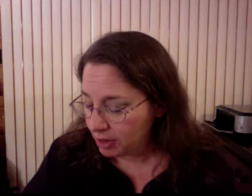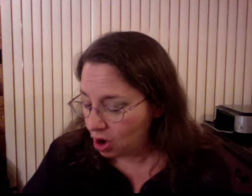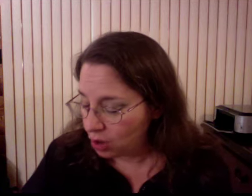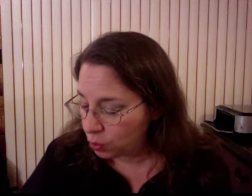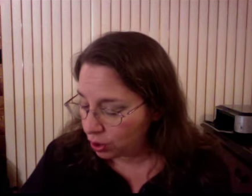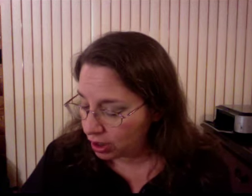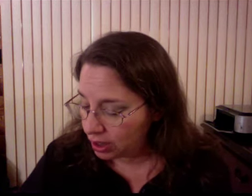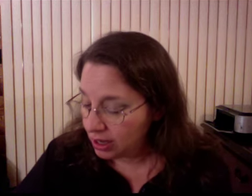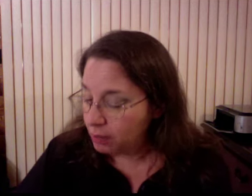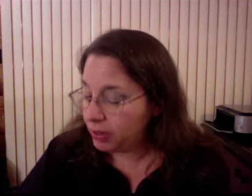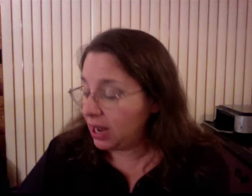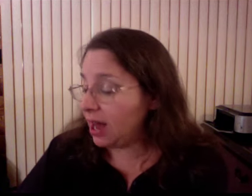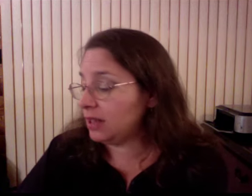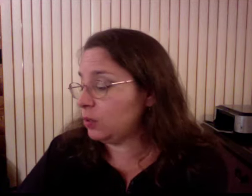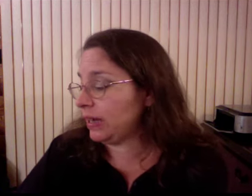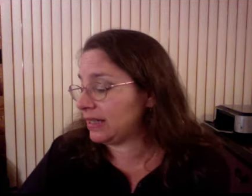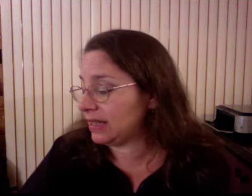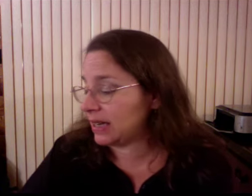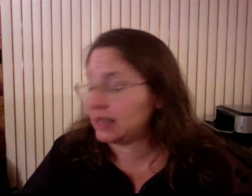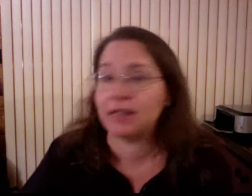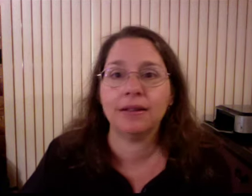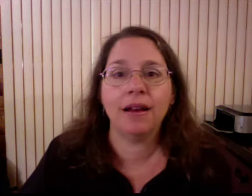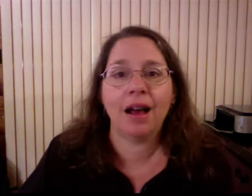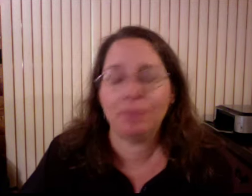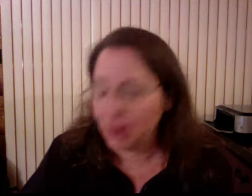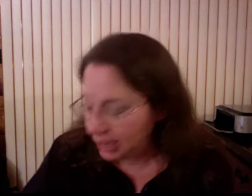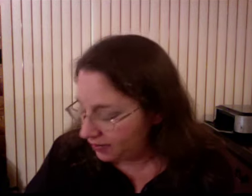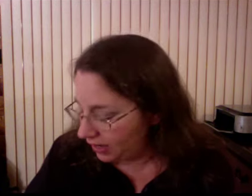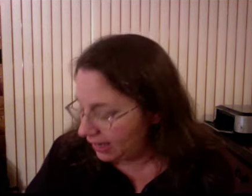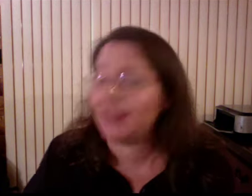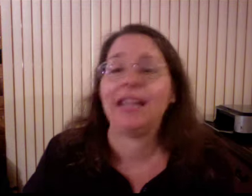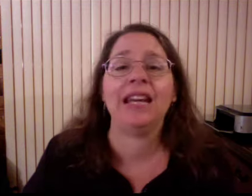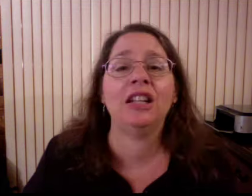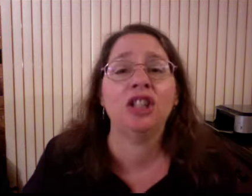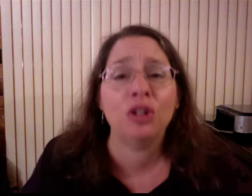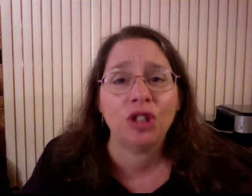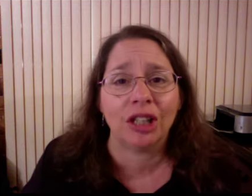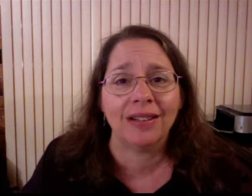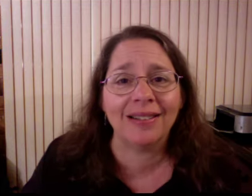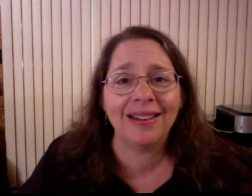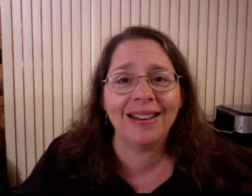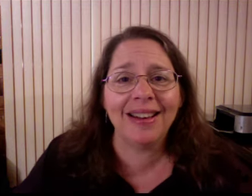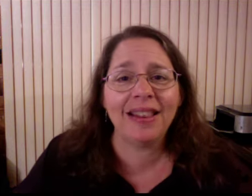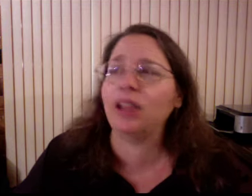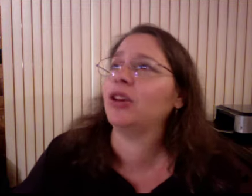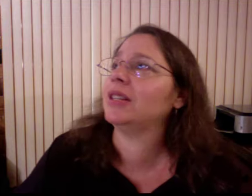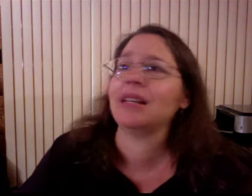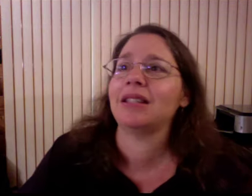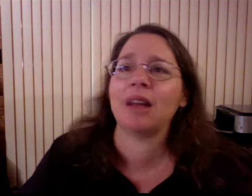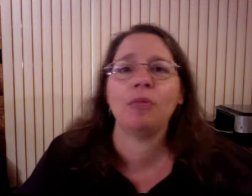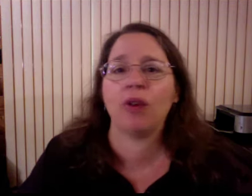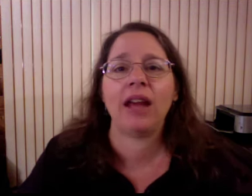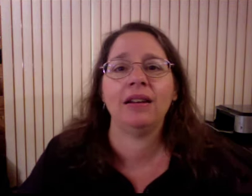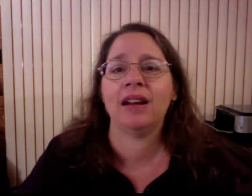hard work because we insist on believing in the illusion that there exists some great guy